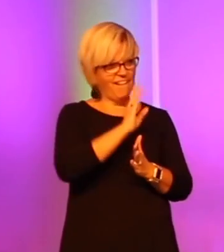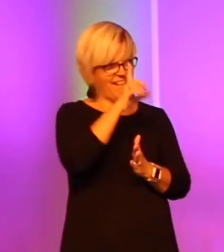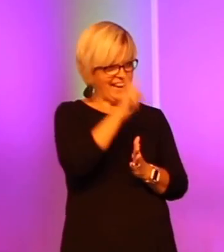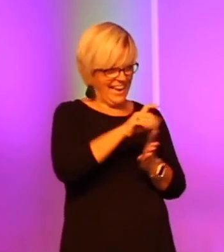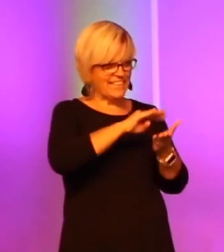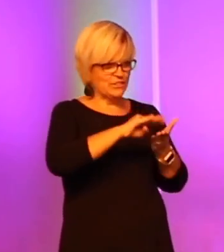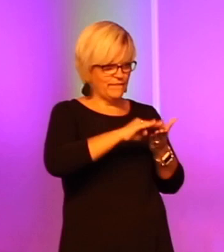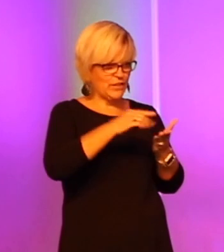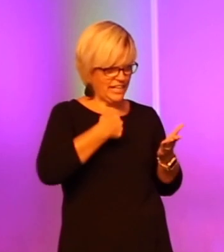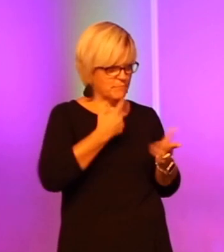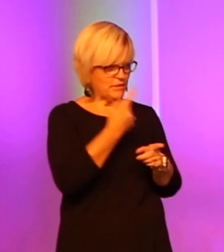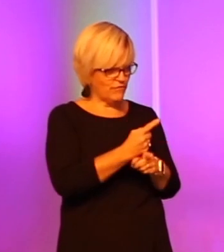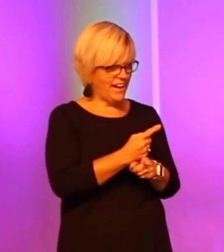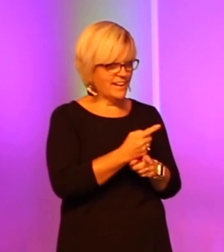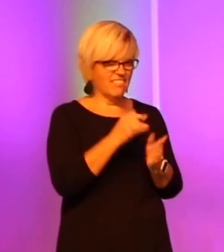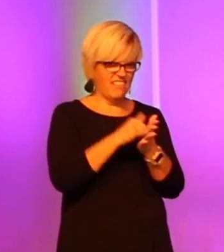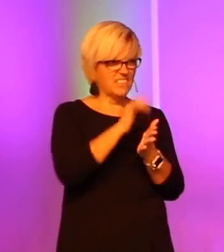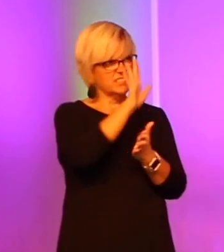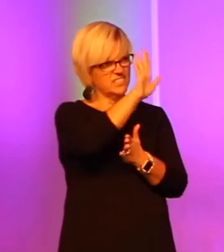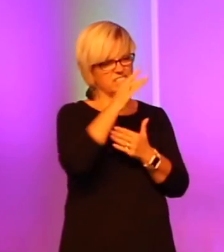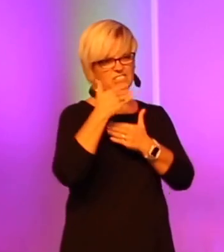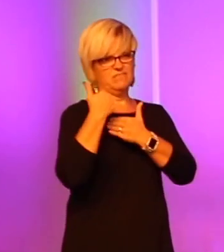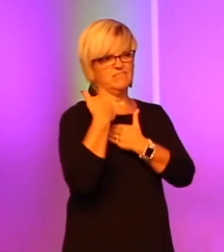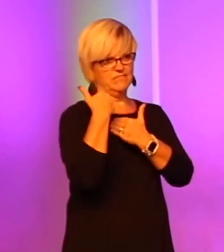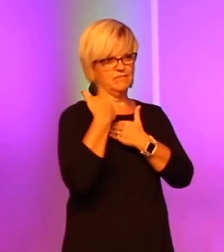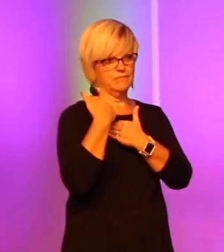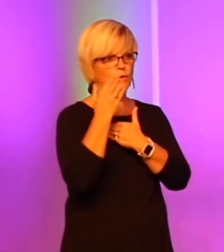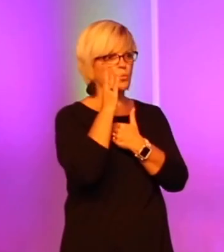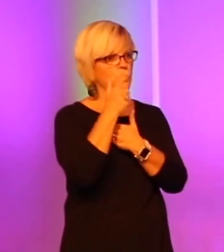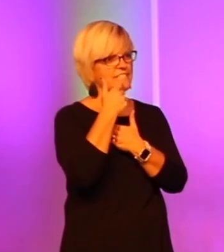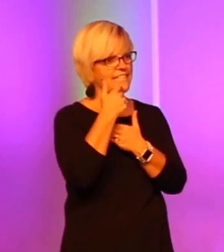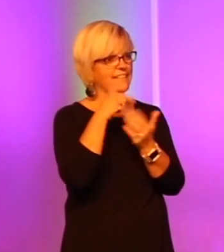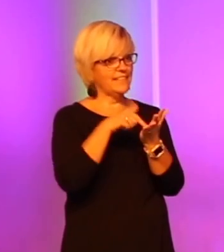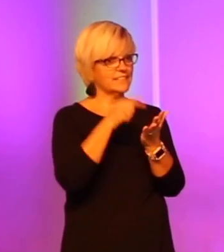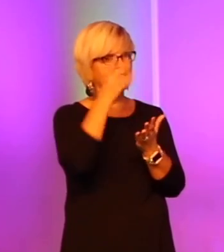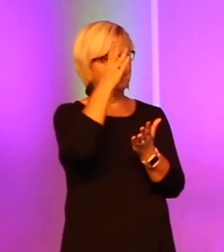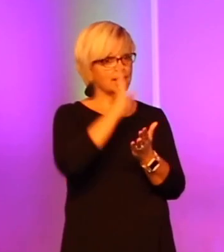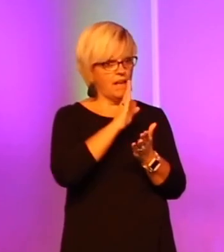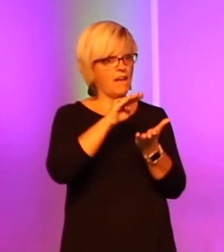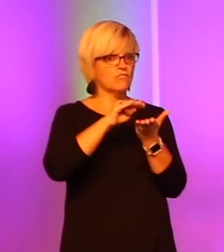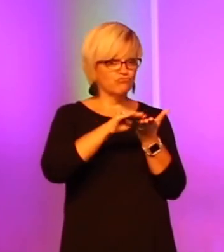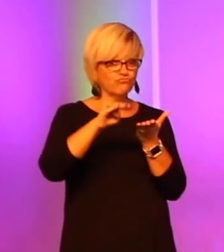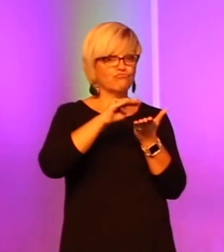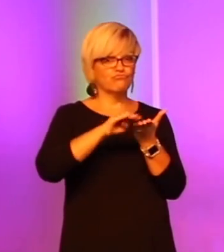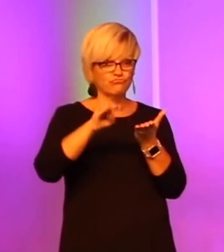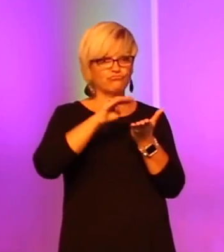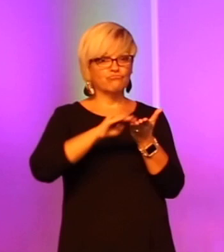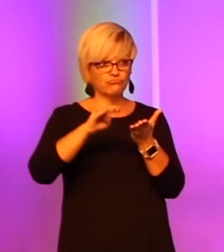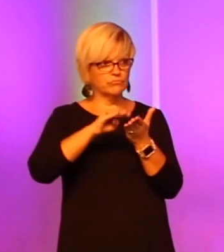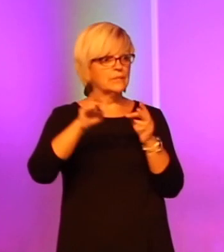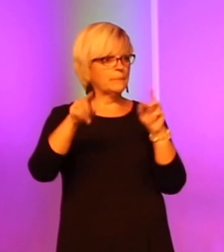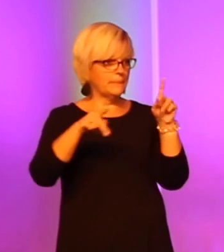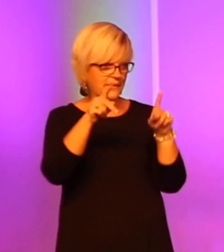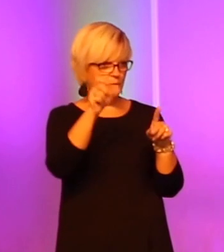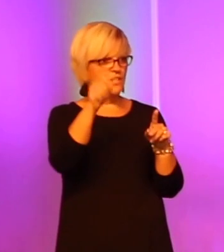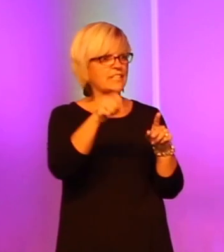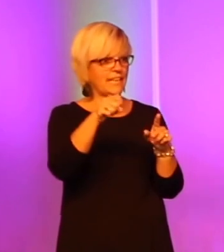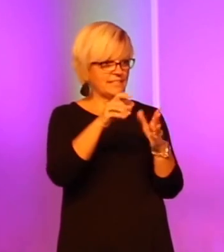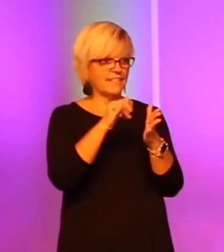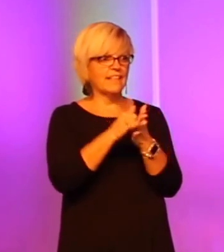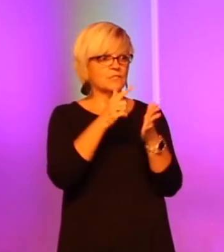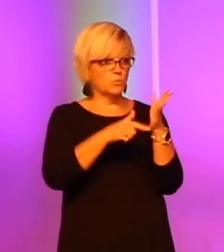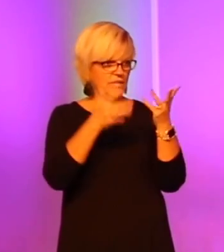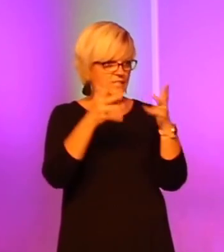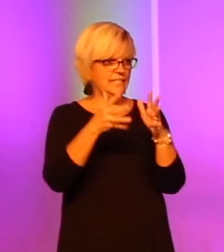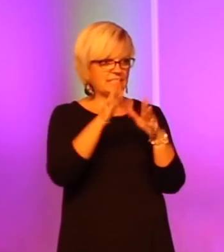forgive me. And here's what I would say to that. That's why this one's a bit tricky, because God does love to forgive people. That's who he is. That's what he does. He